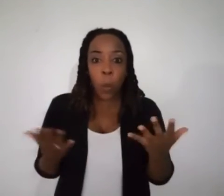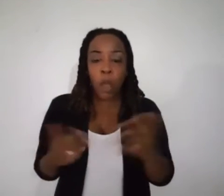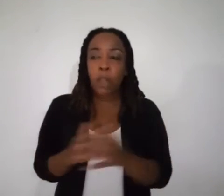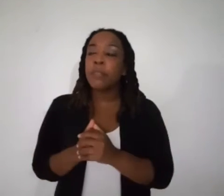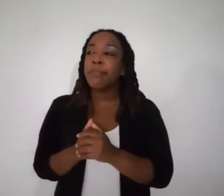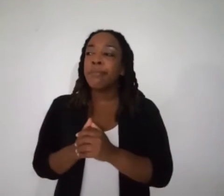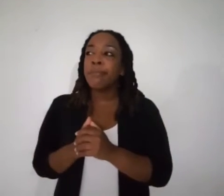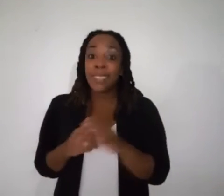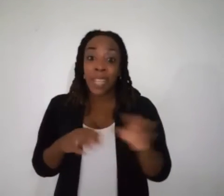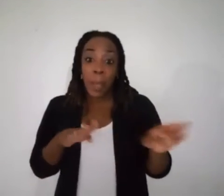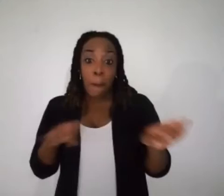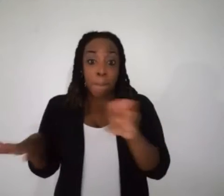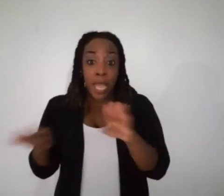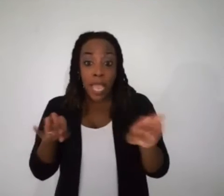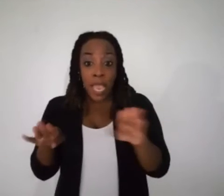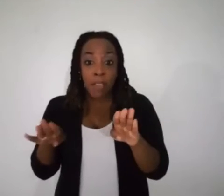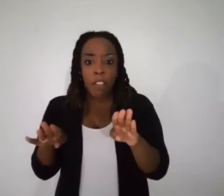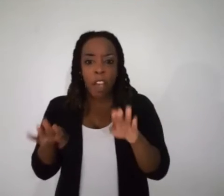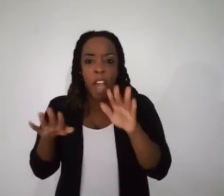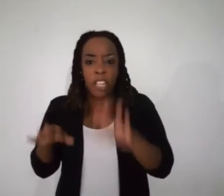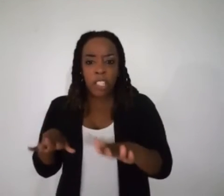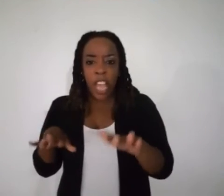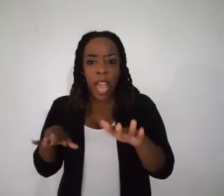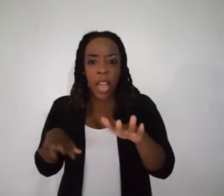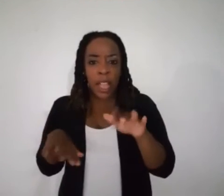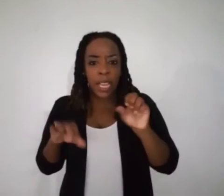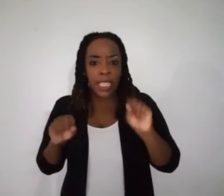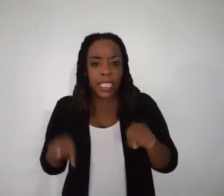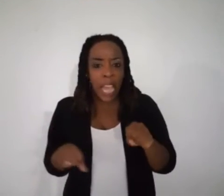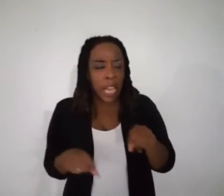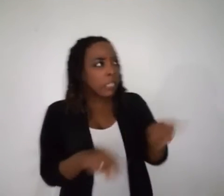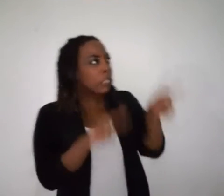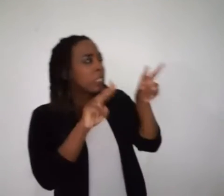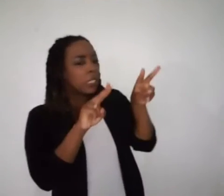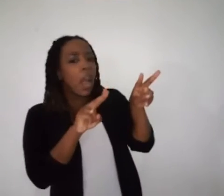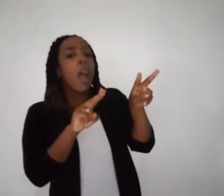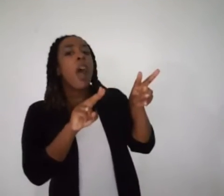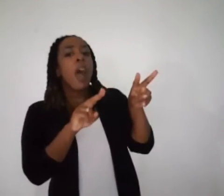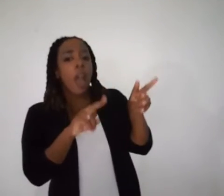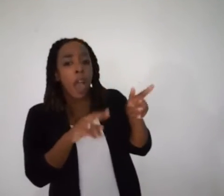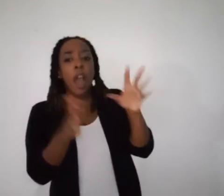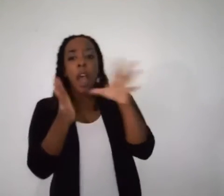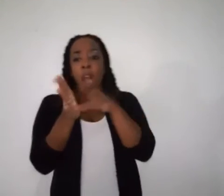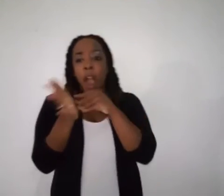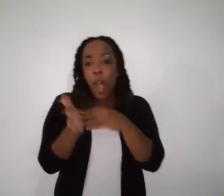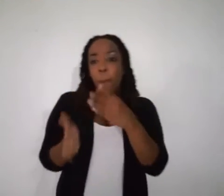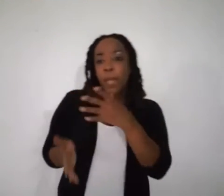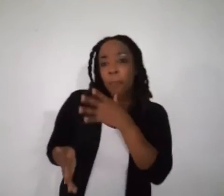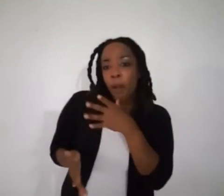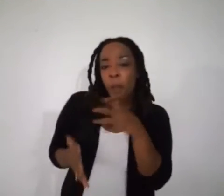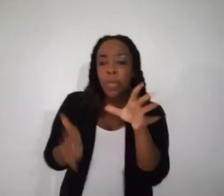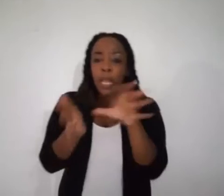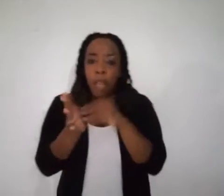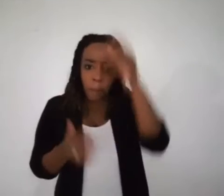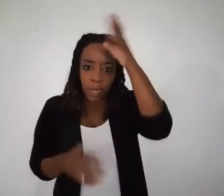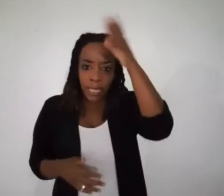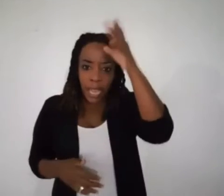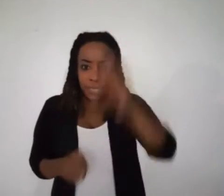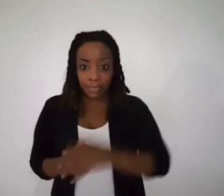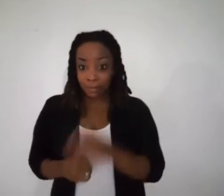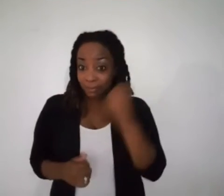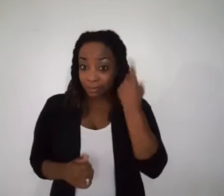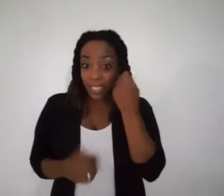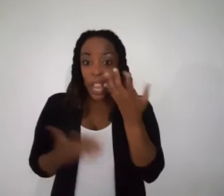sure that your child is in a position to see everything that you are doing, because you want to model this